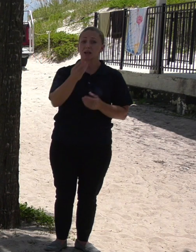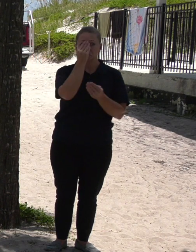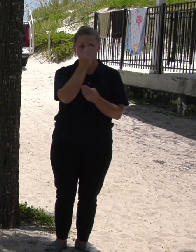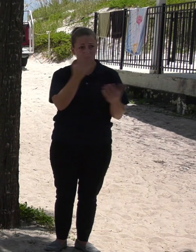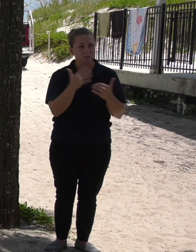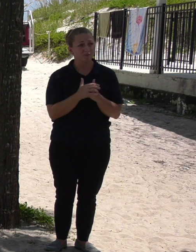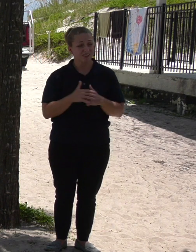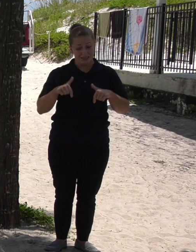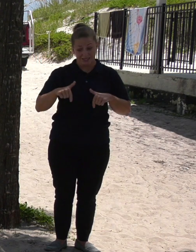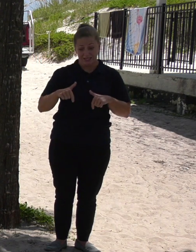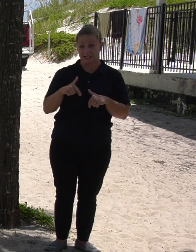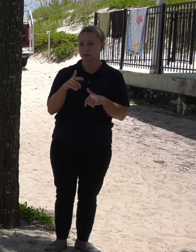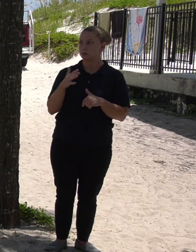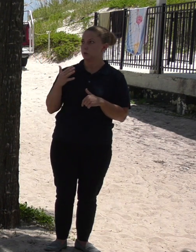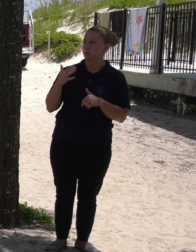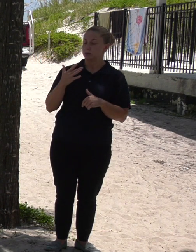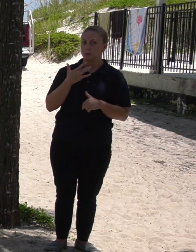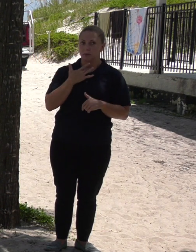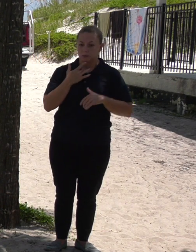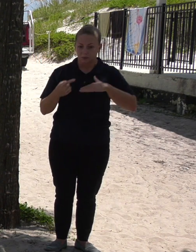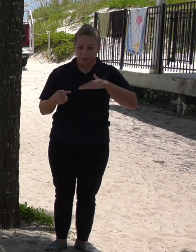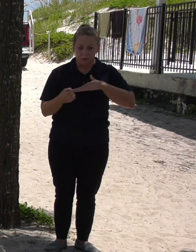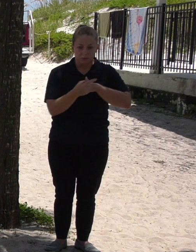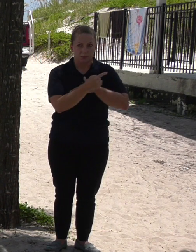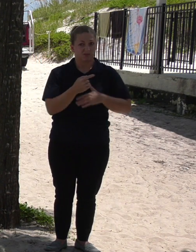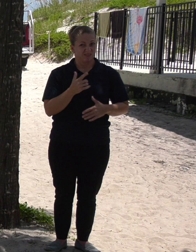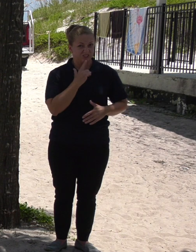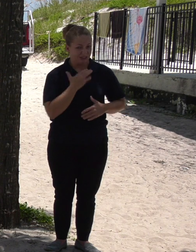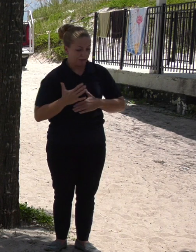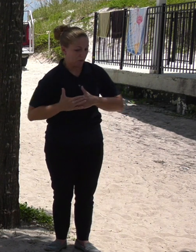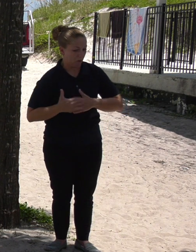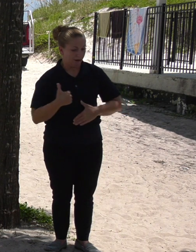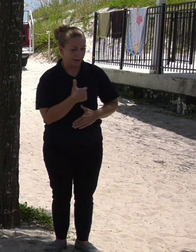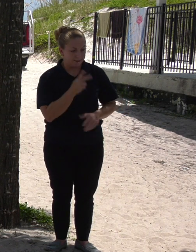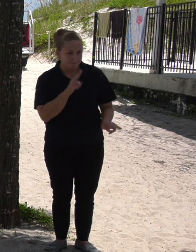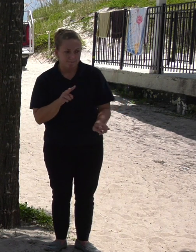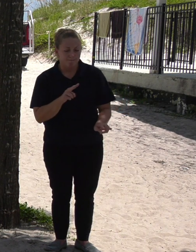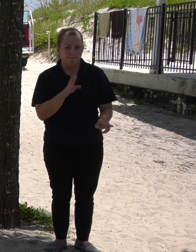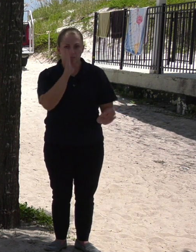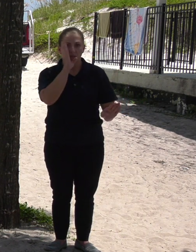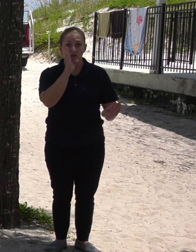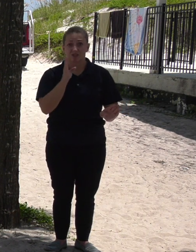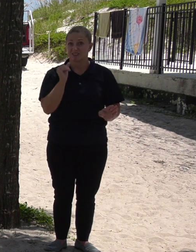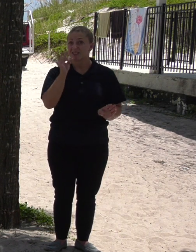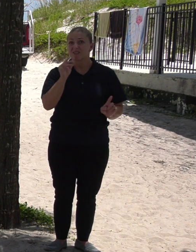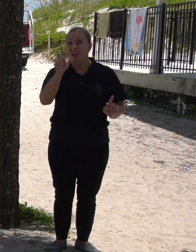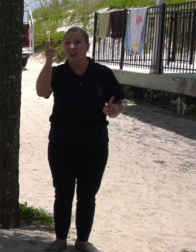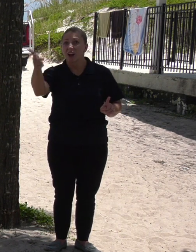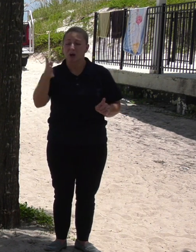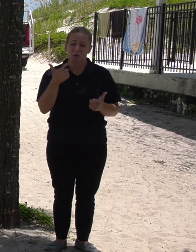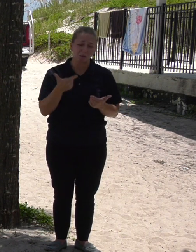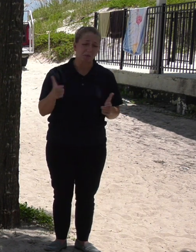been a warning to see this hurricane as it's passing us so far out, and more a tropical storm. But this is the